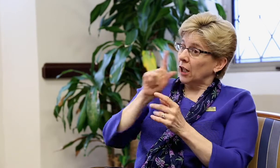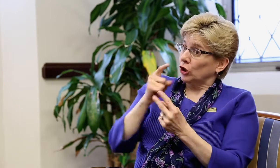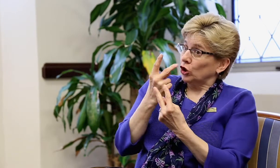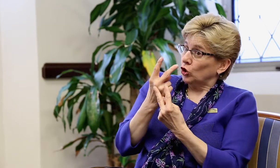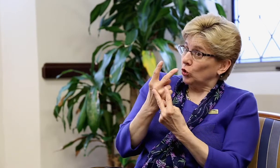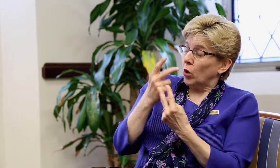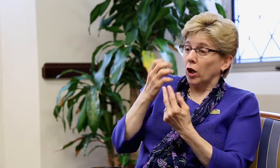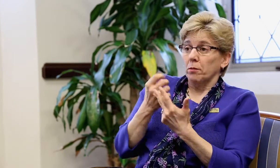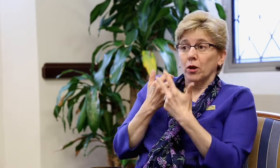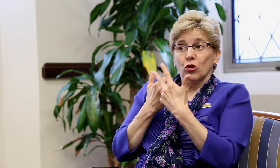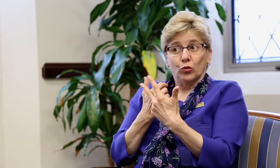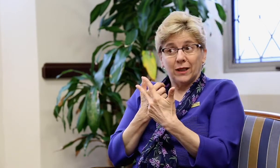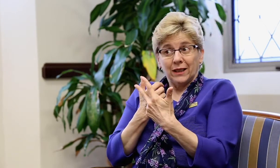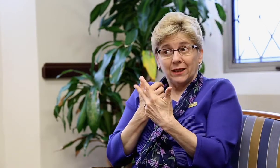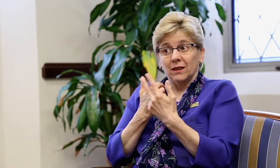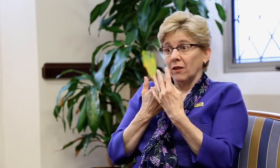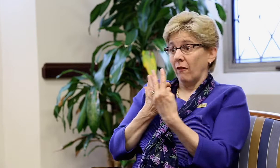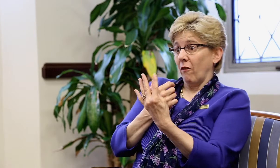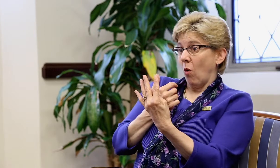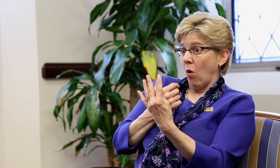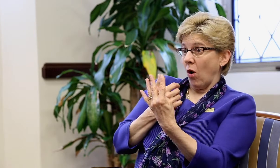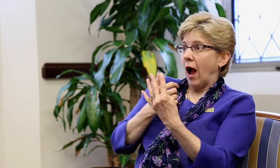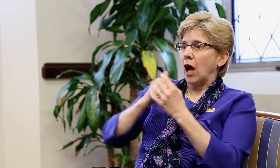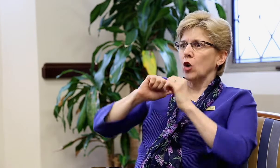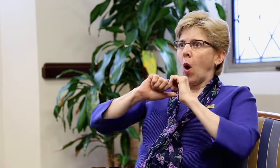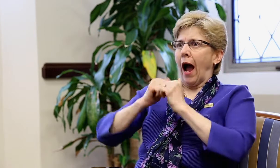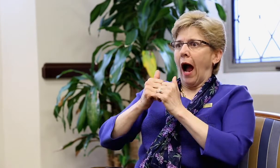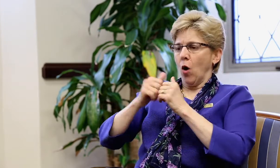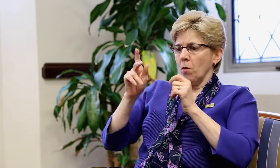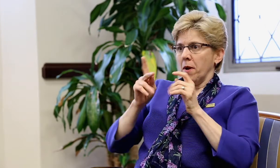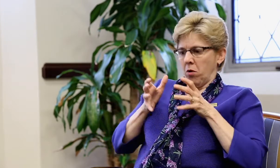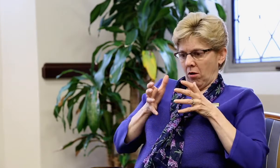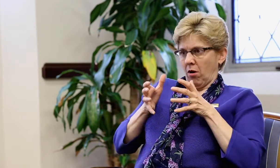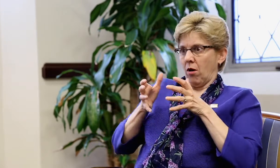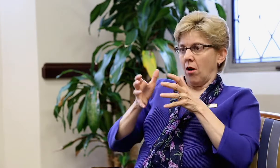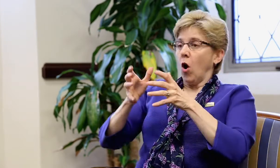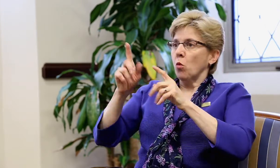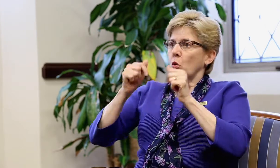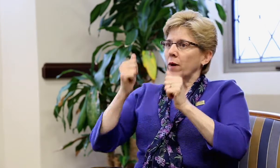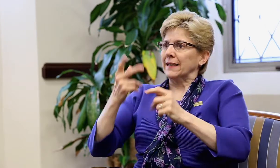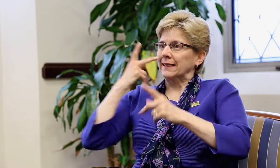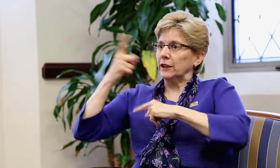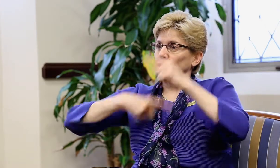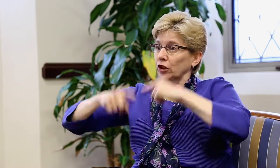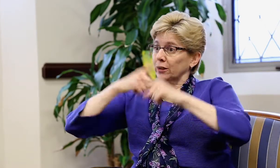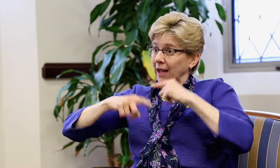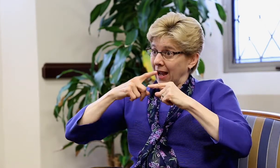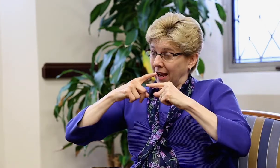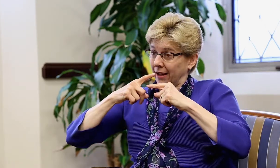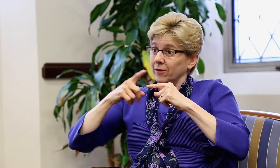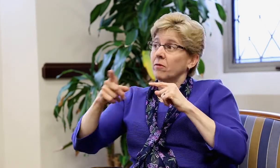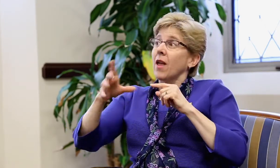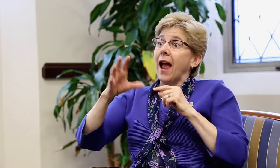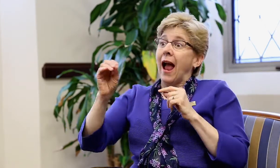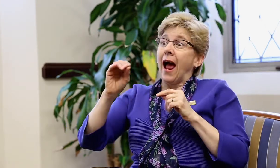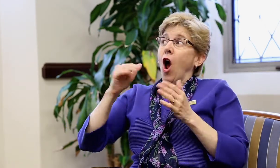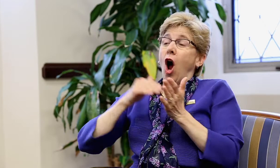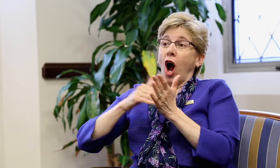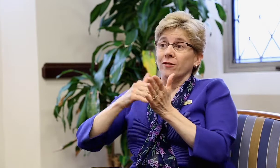often it's more than two people who are walking together, as many as 3 or 4 might be navigating through space, and we all need to be able to have that visible access to